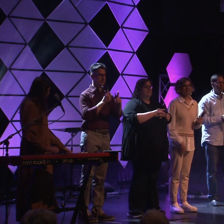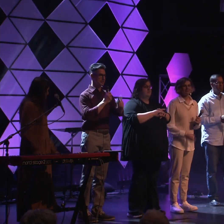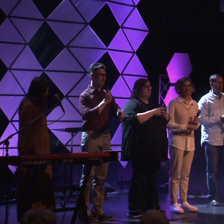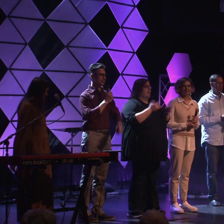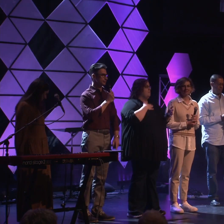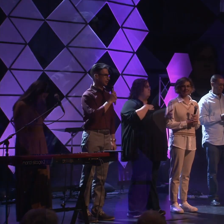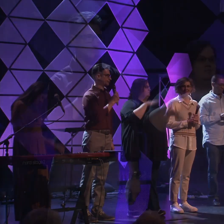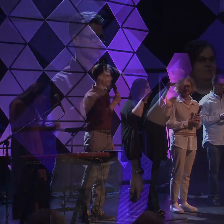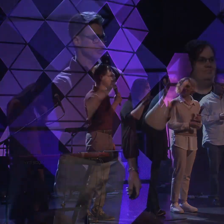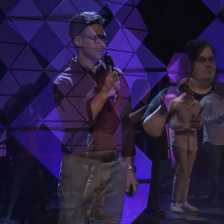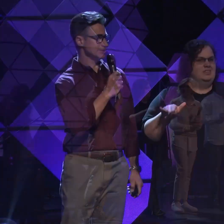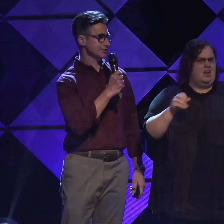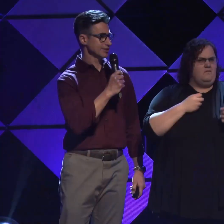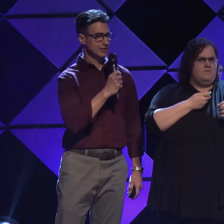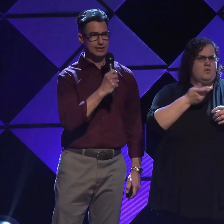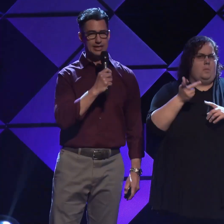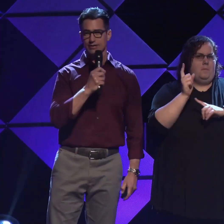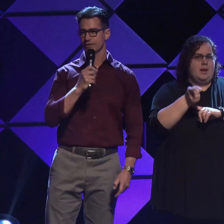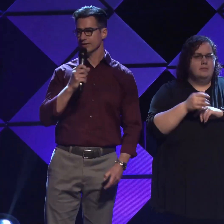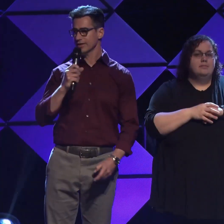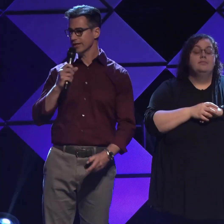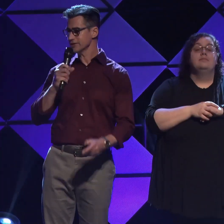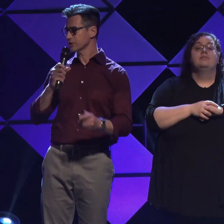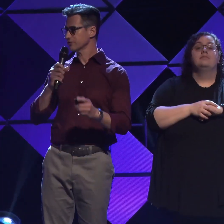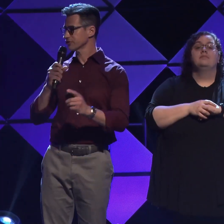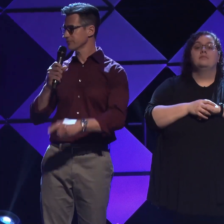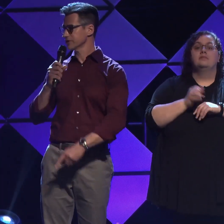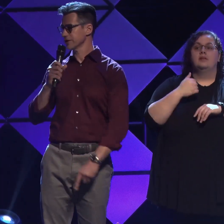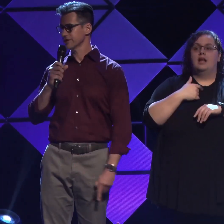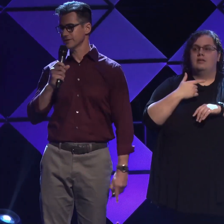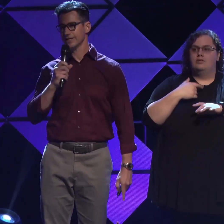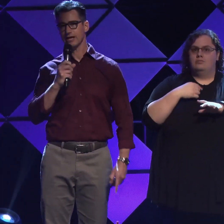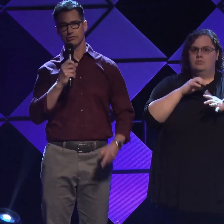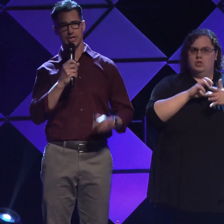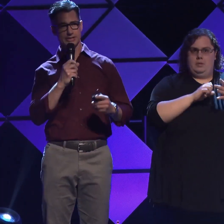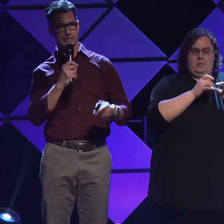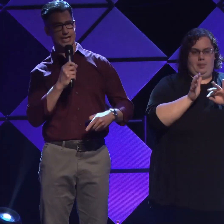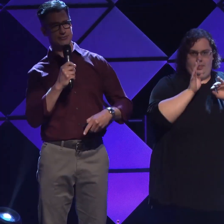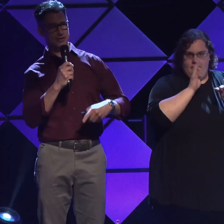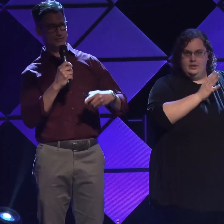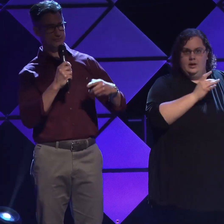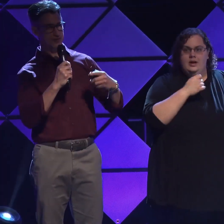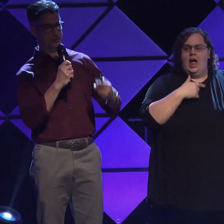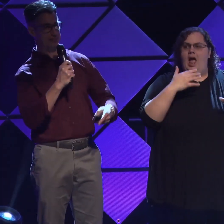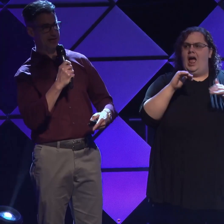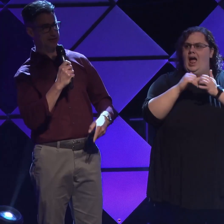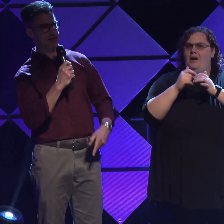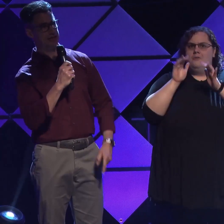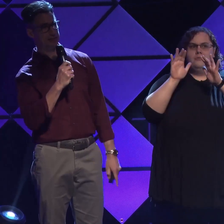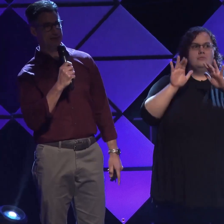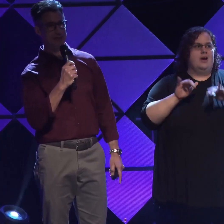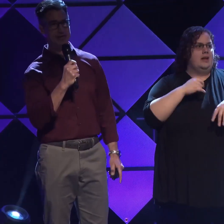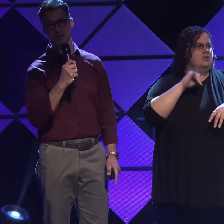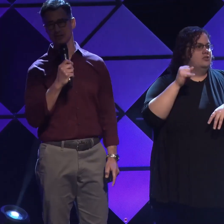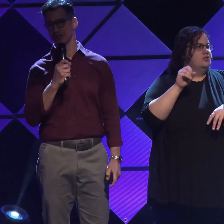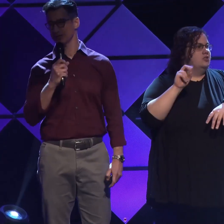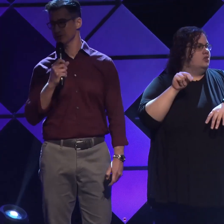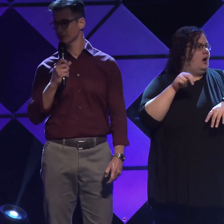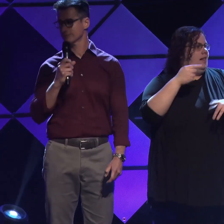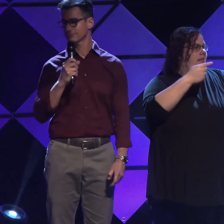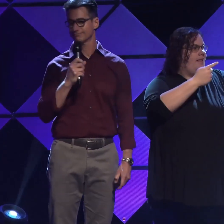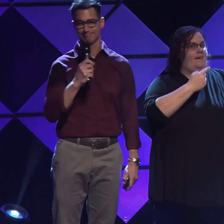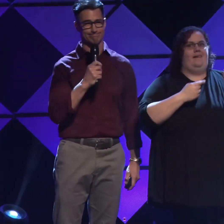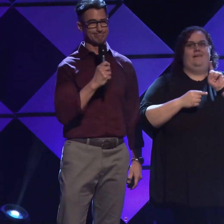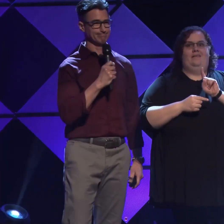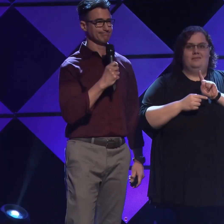Everybody can be seated if you'd like for a few minutes. Can I just go off script for a second and say how great is it to have our founding pastor, John Smith, back on the